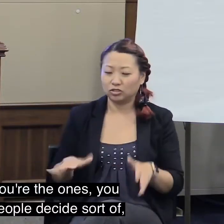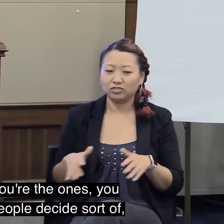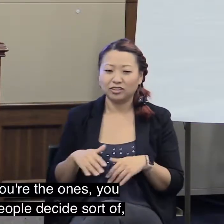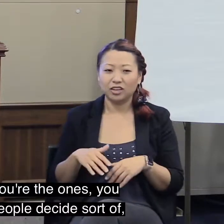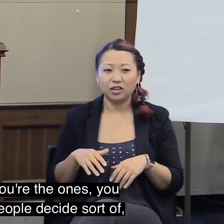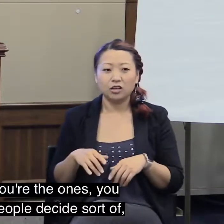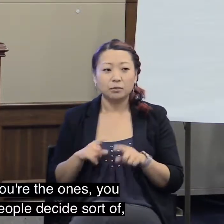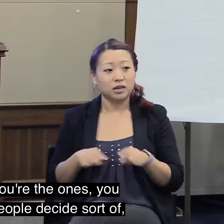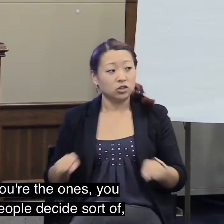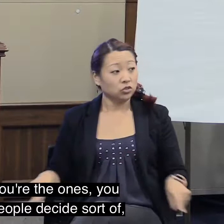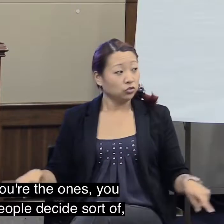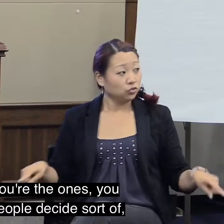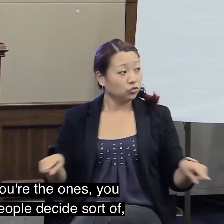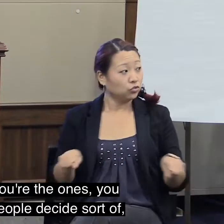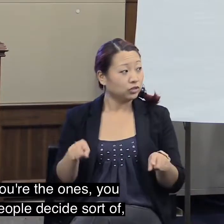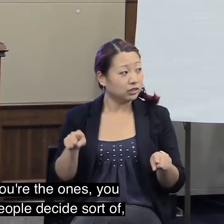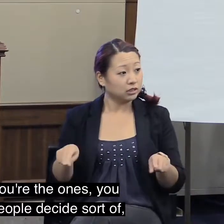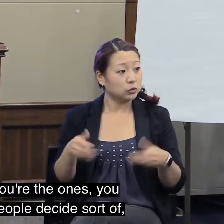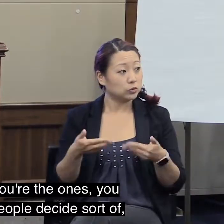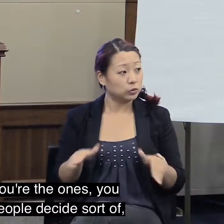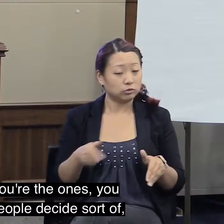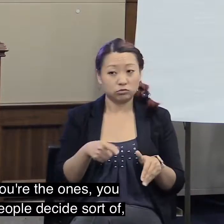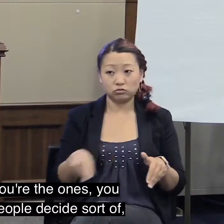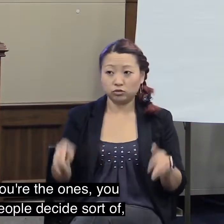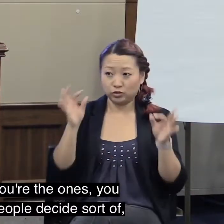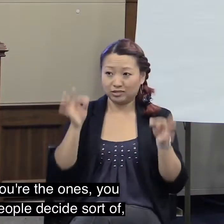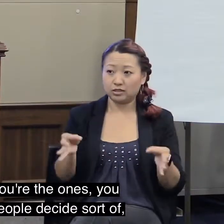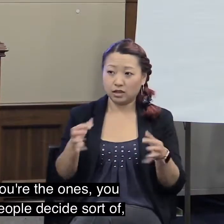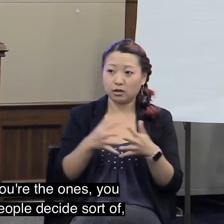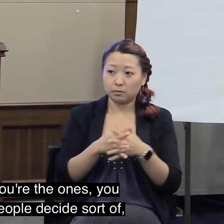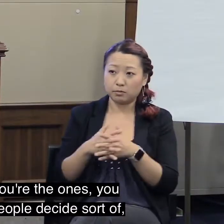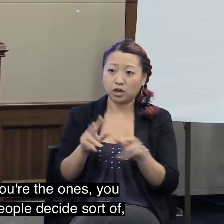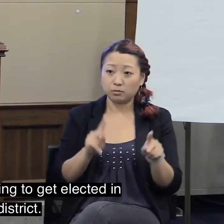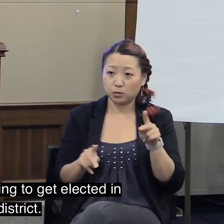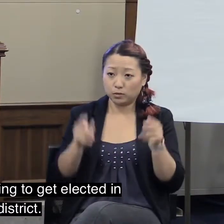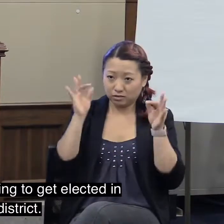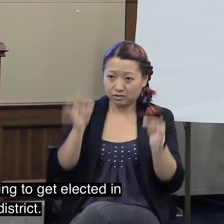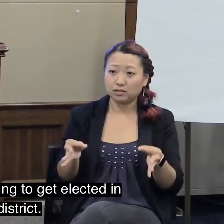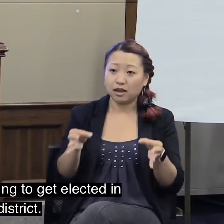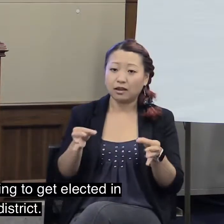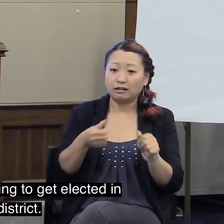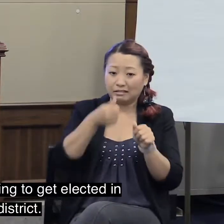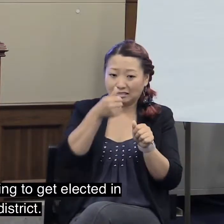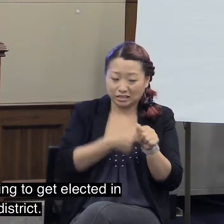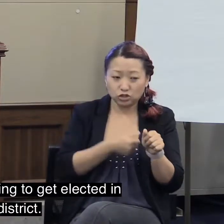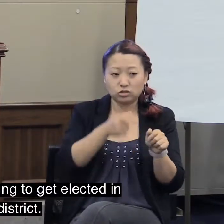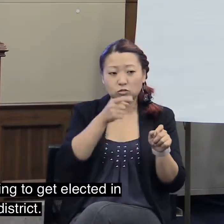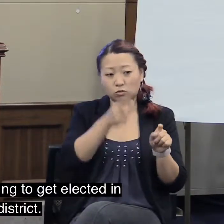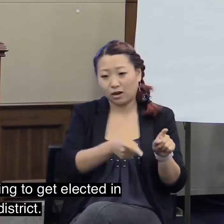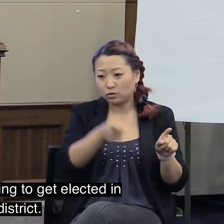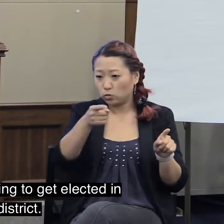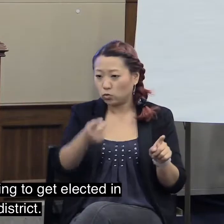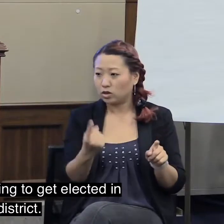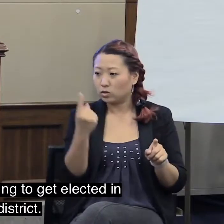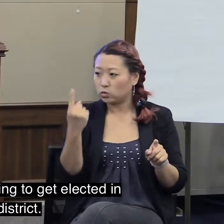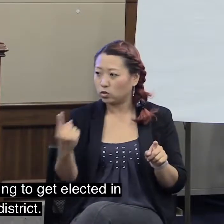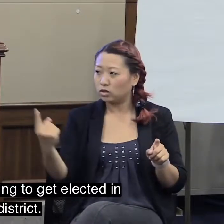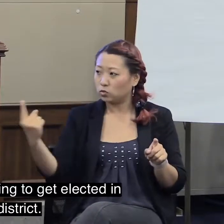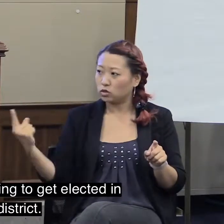you in this room, you're the ones, you decide, the American people decide sort of one at a time who's going to get elected